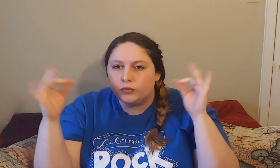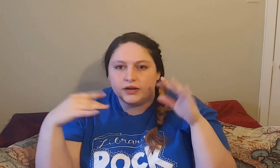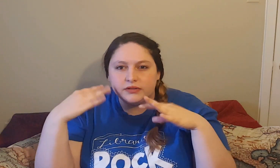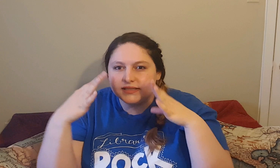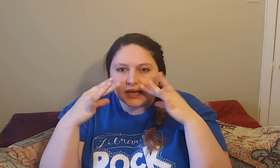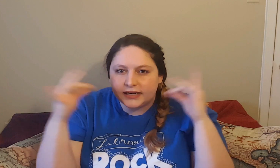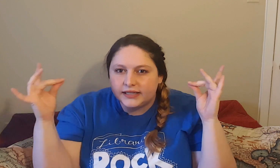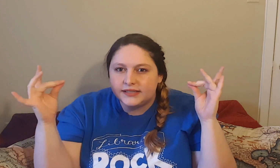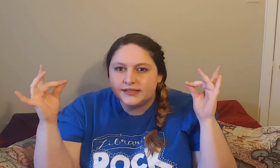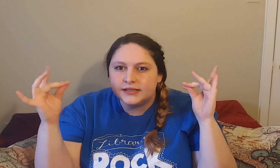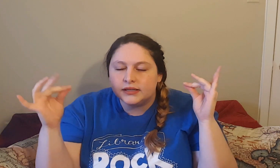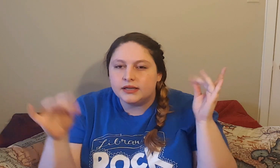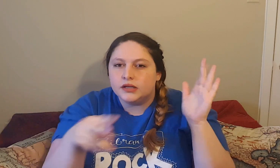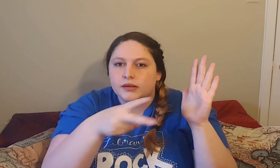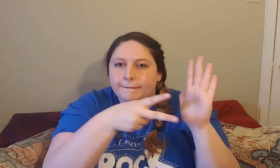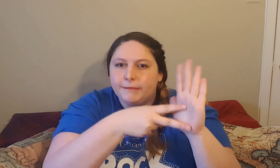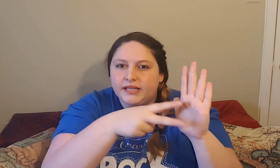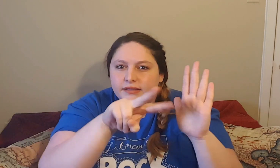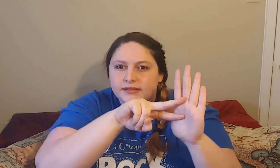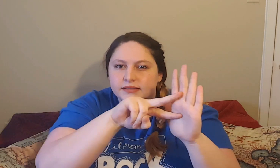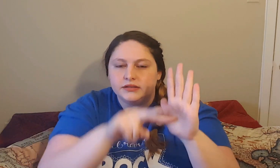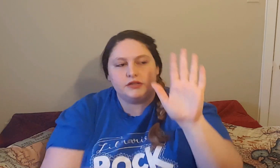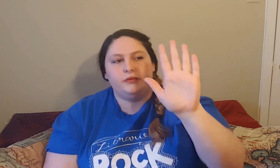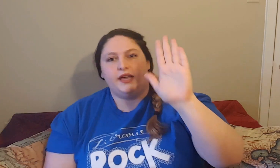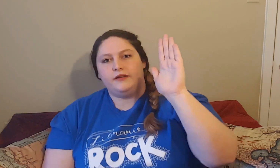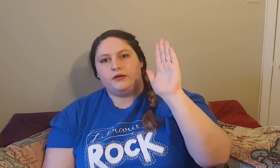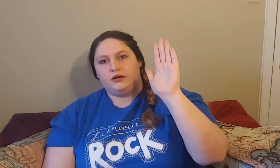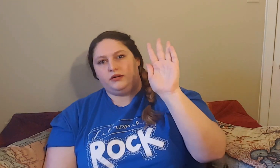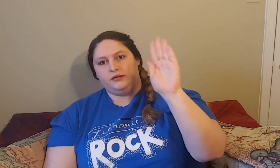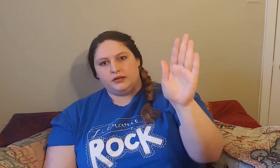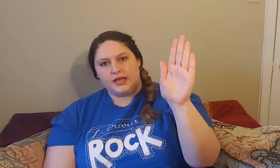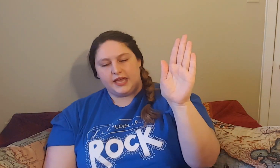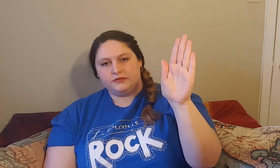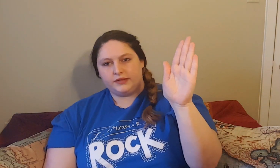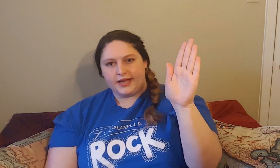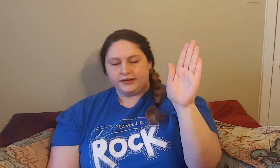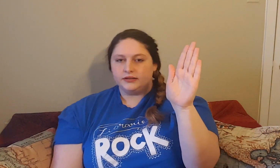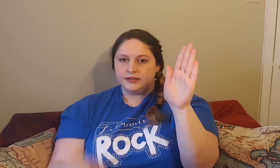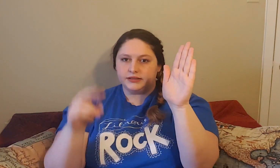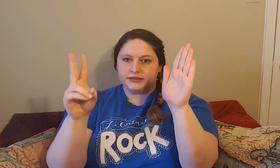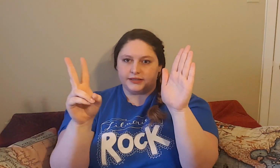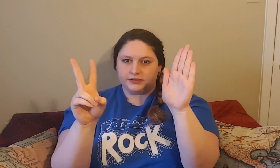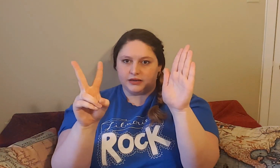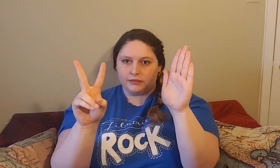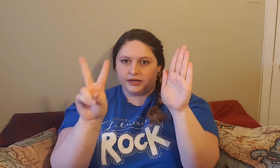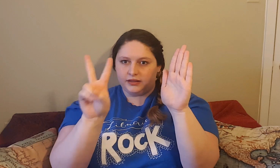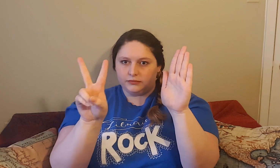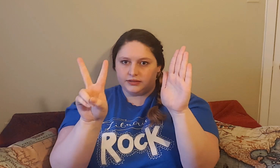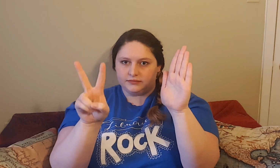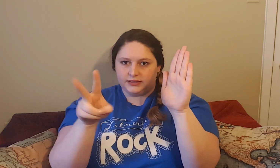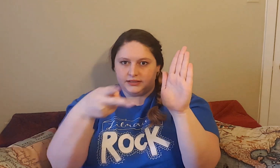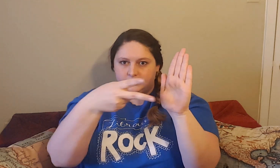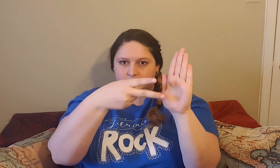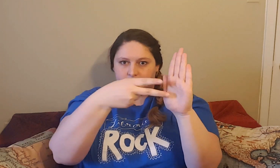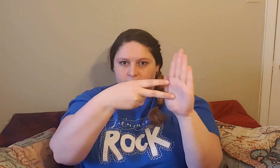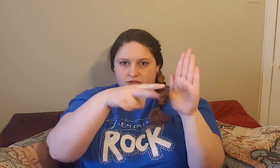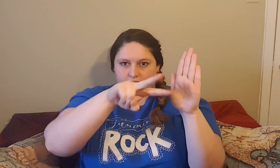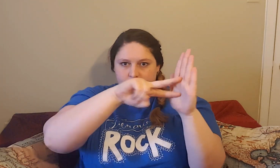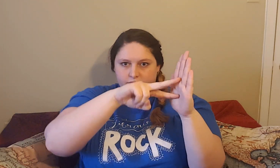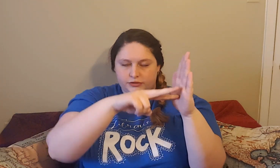whatever the sign is, means. So we have our hand flat, take our dominant with a V, and you just give it a little